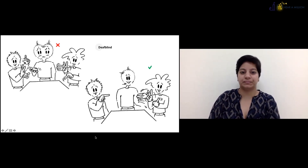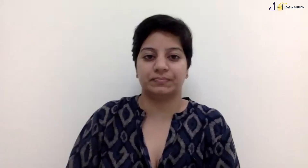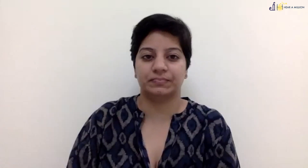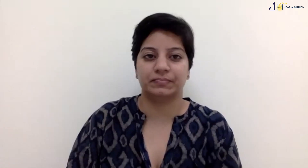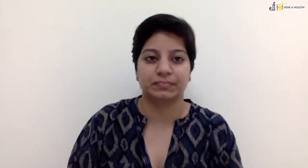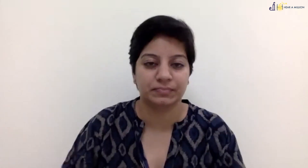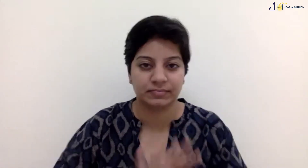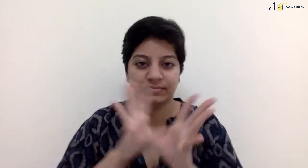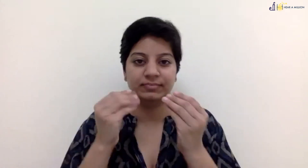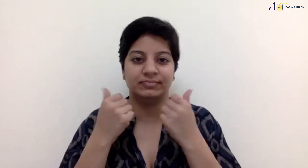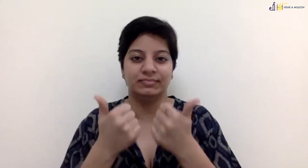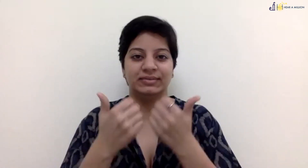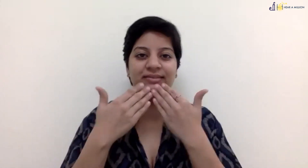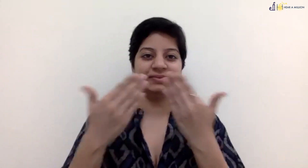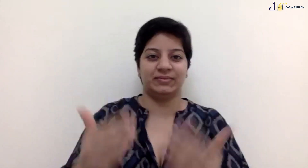slide?